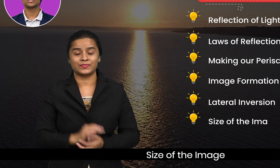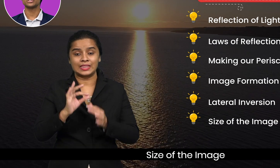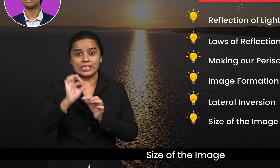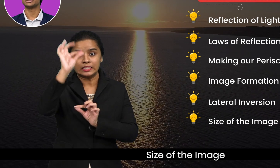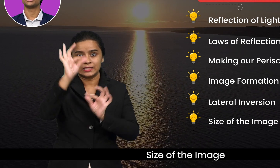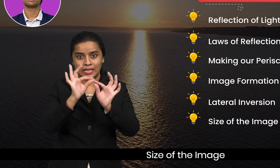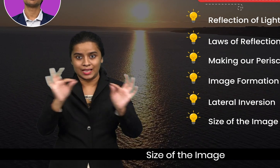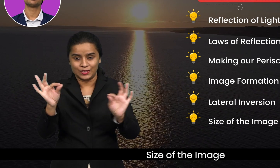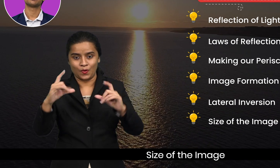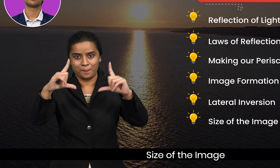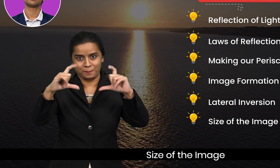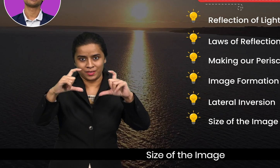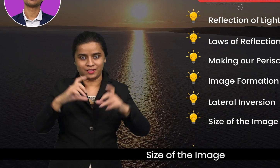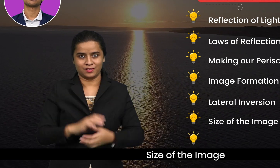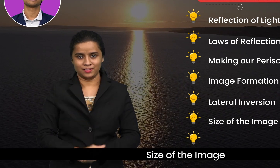size of the image,